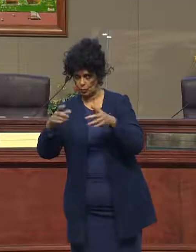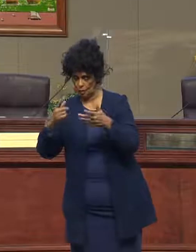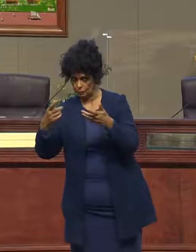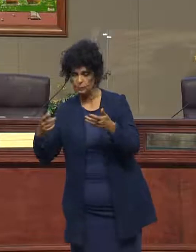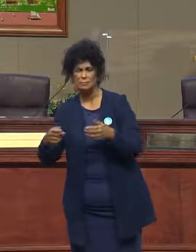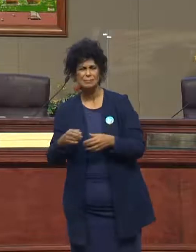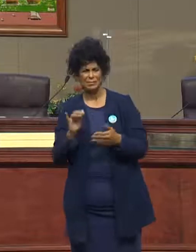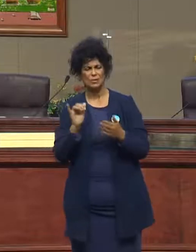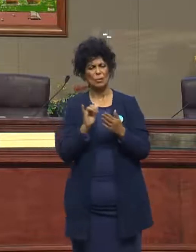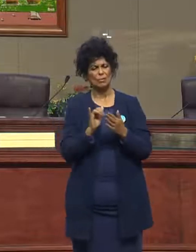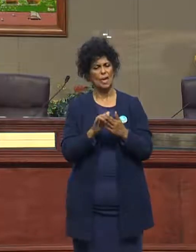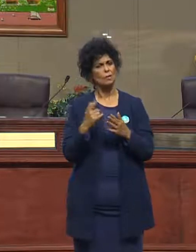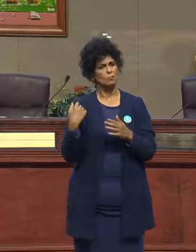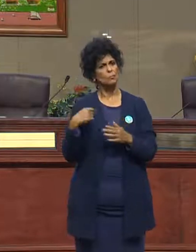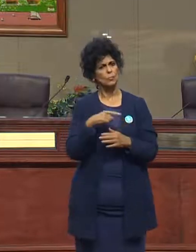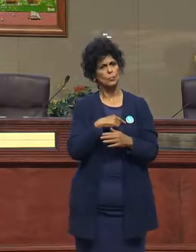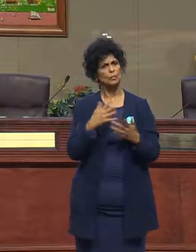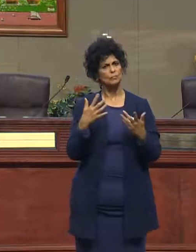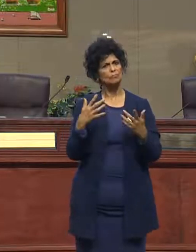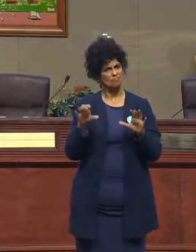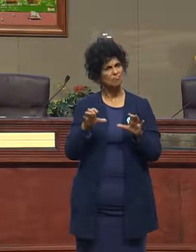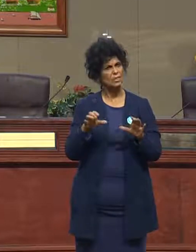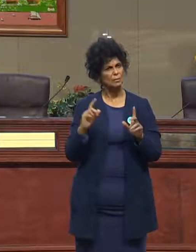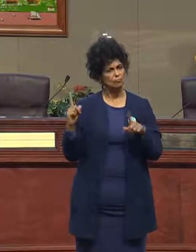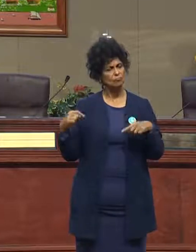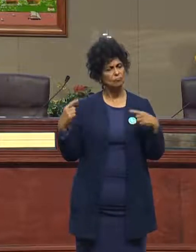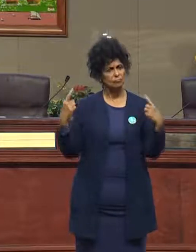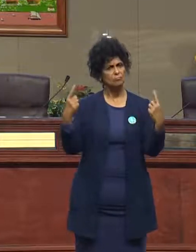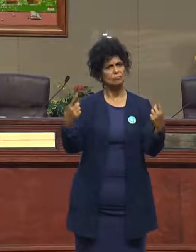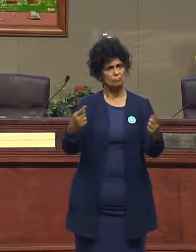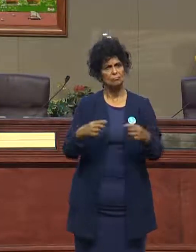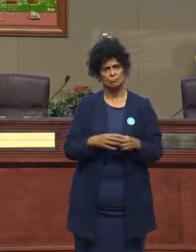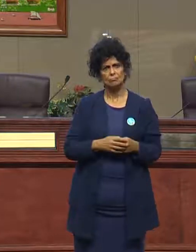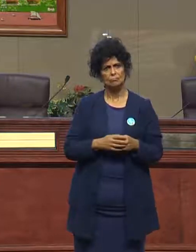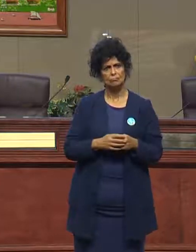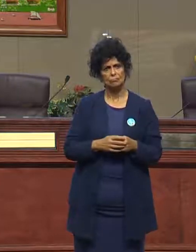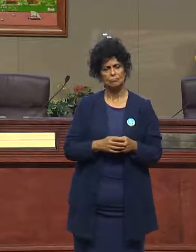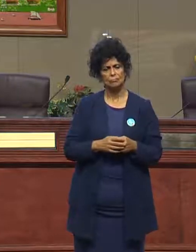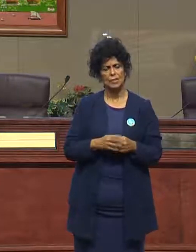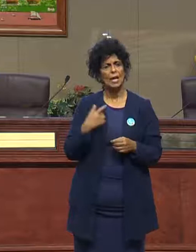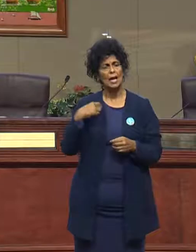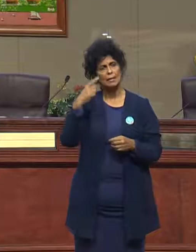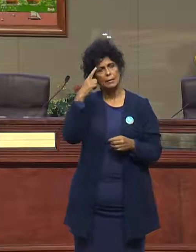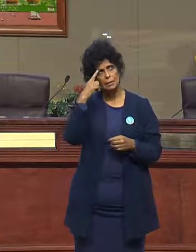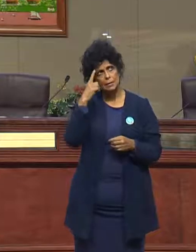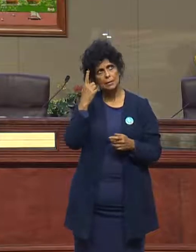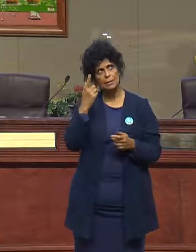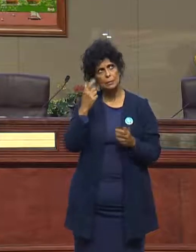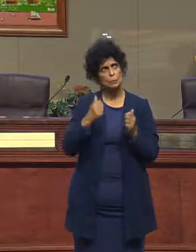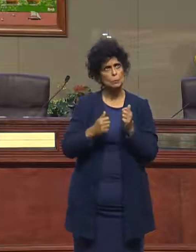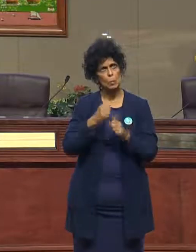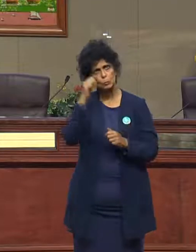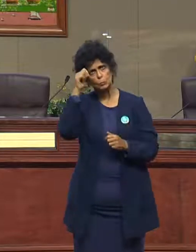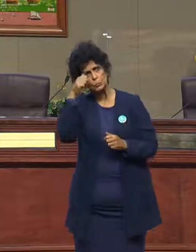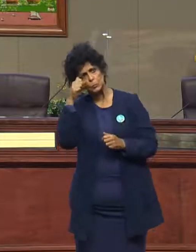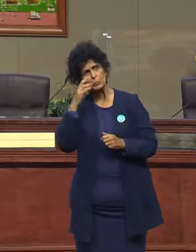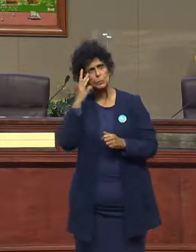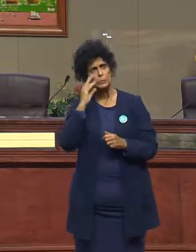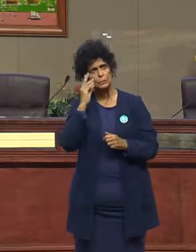that over time. And probably the biggest takeaway is that this is a dynamic